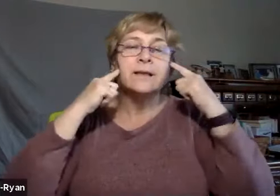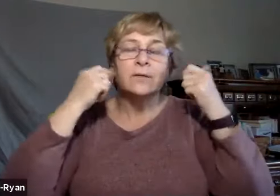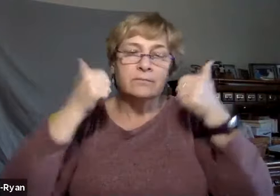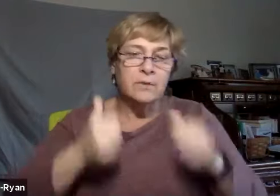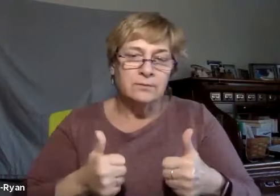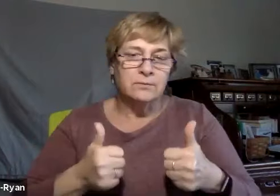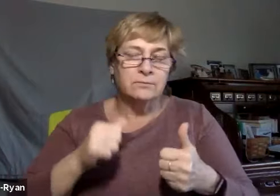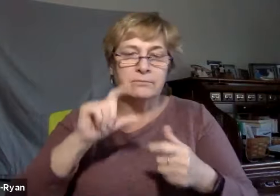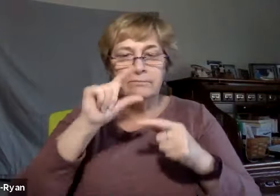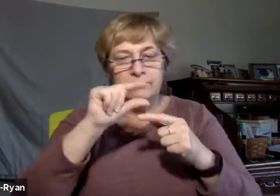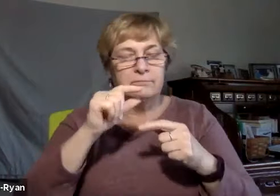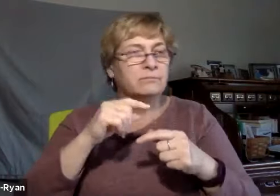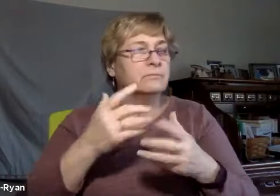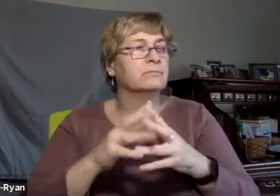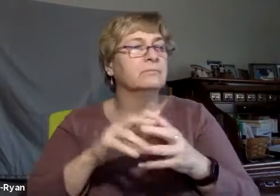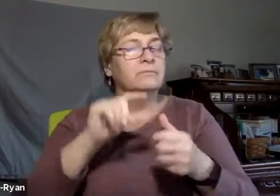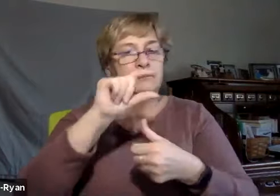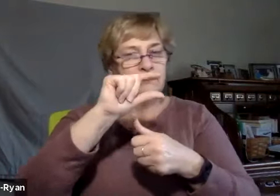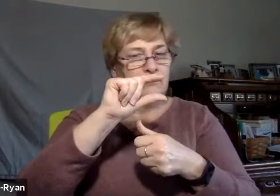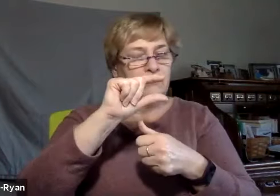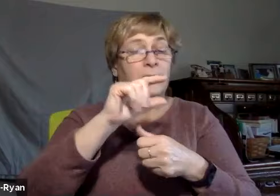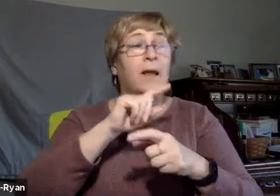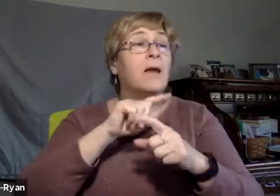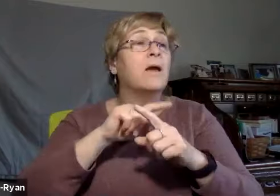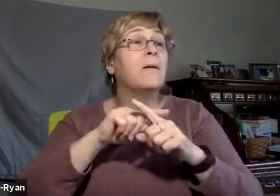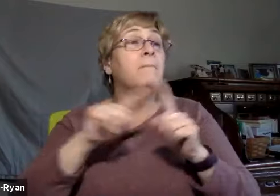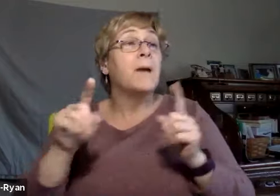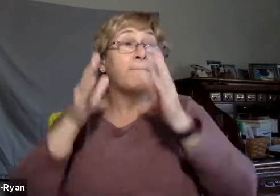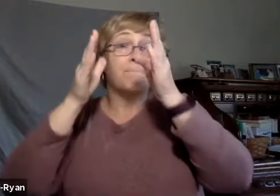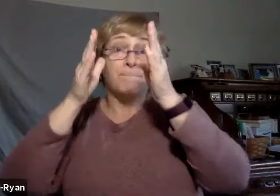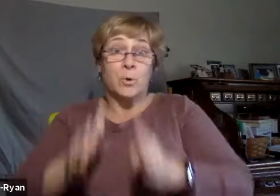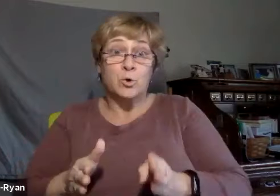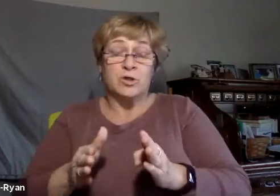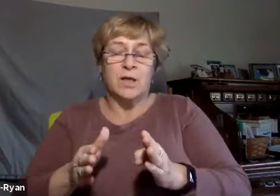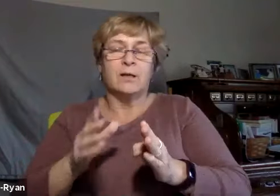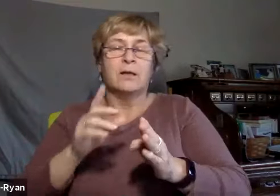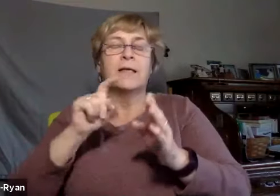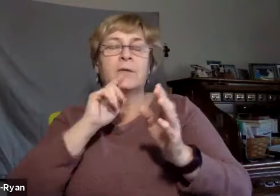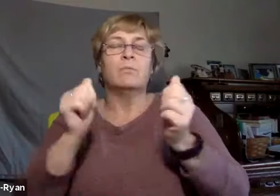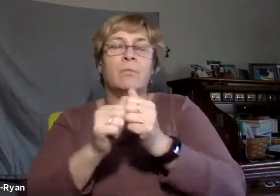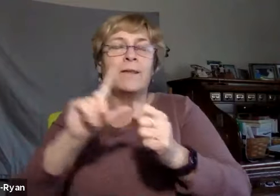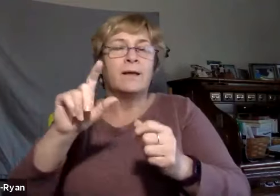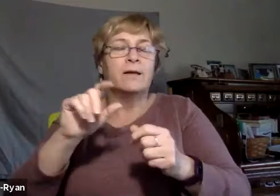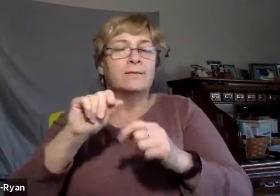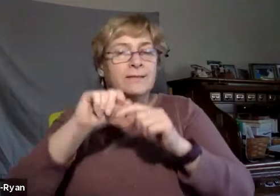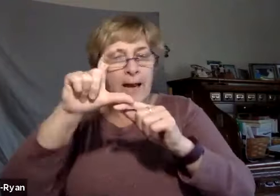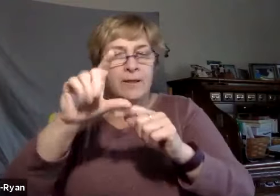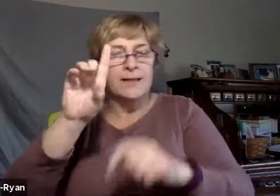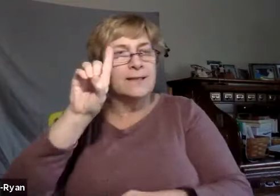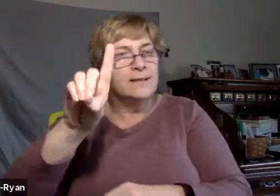description of an etiology, someone that has a hearing loss with the lowercase d. But a person